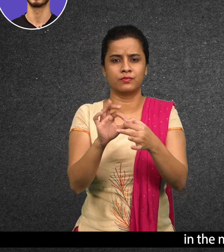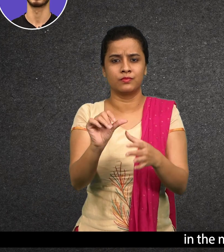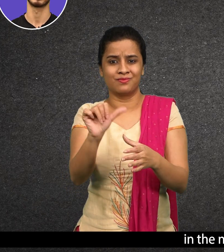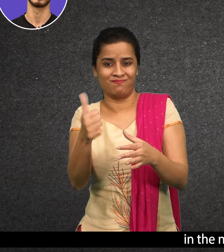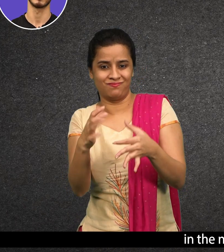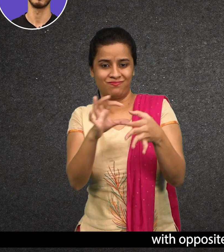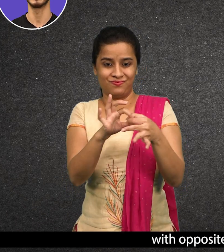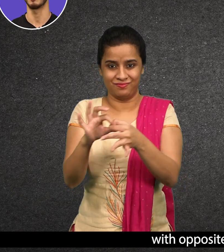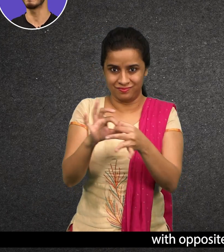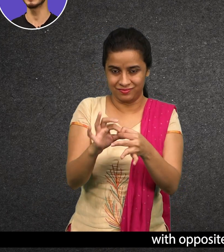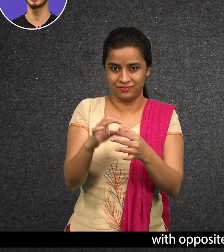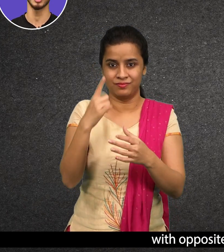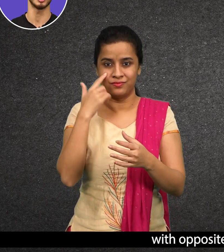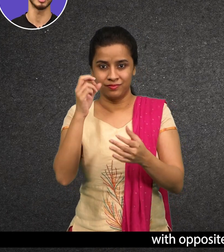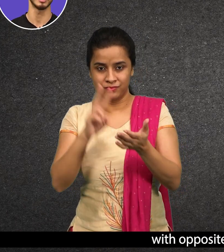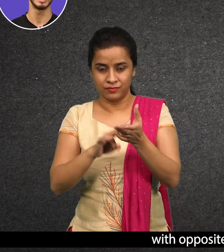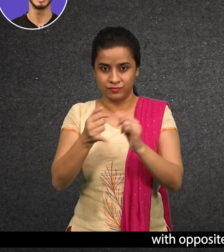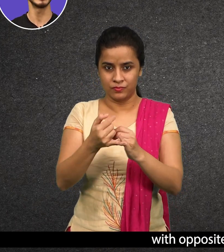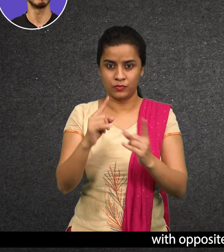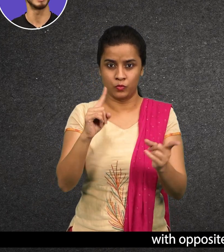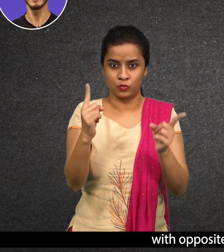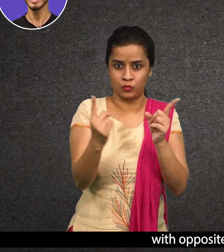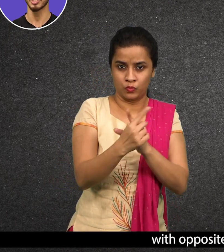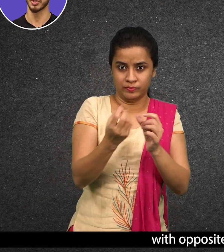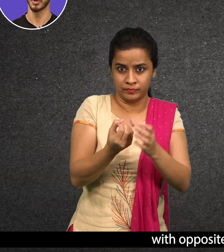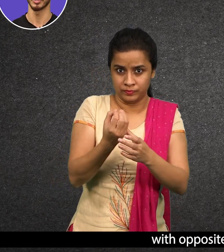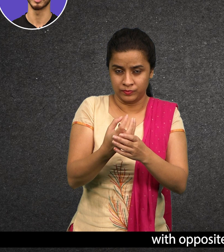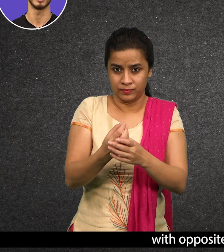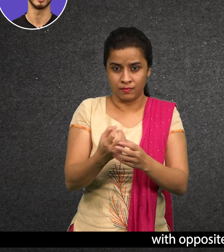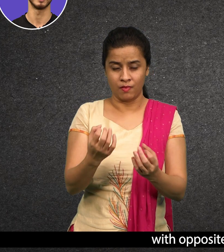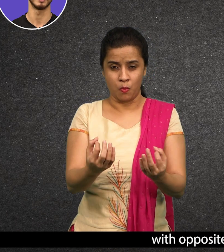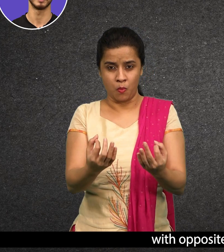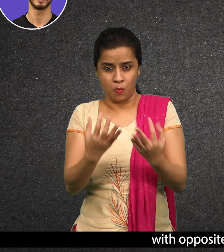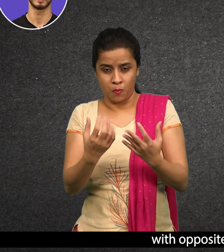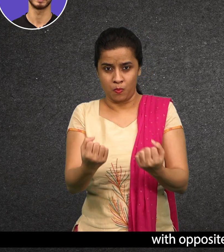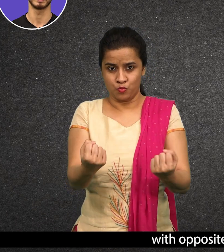ions with opposite charges is very strong.